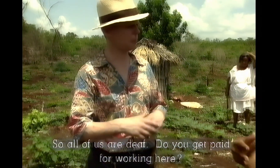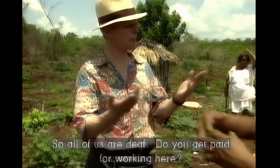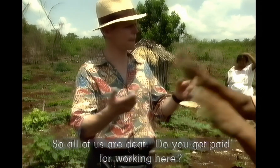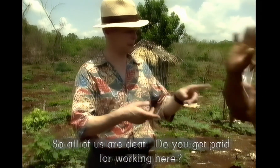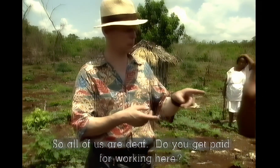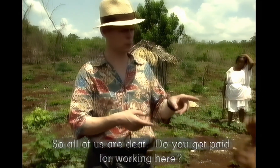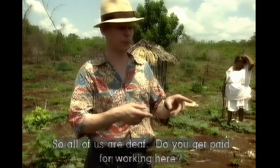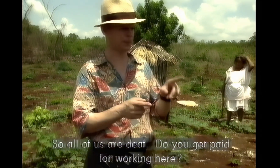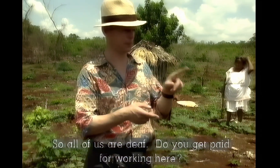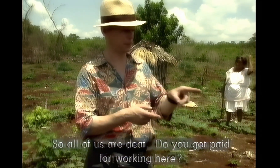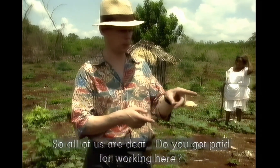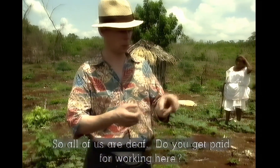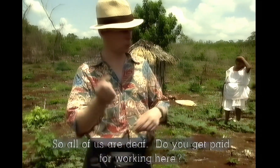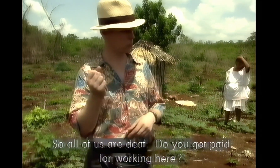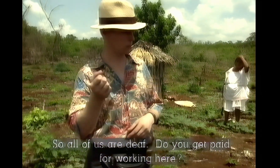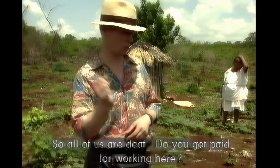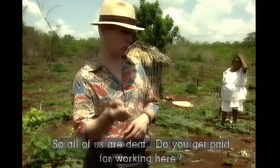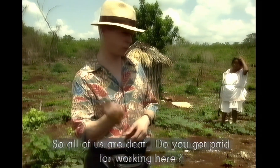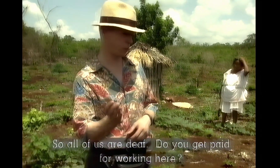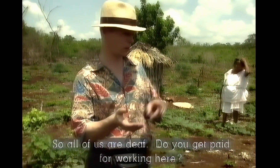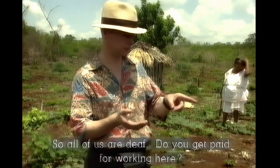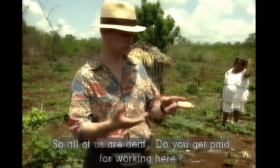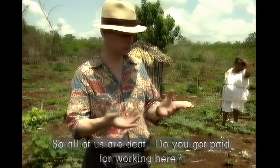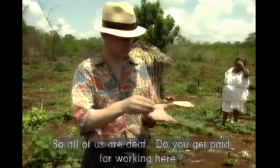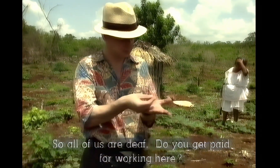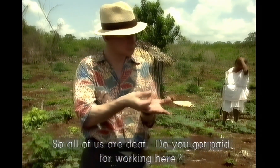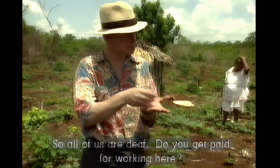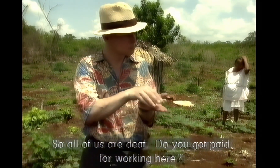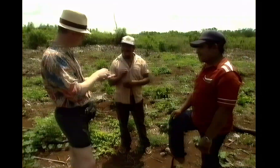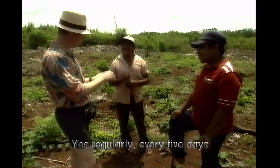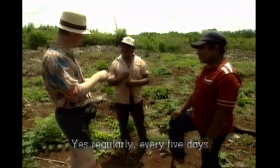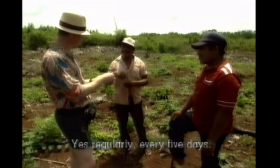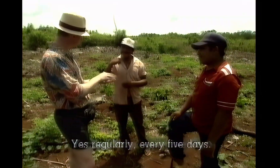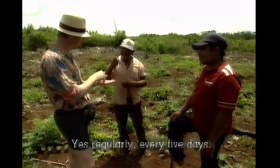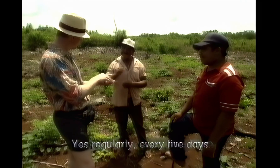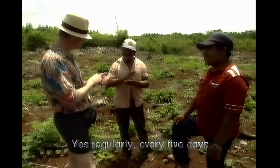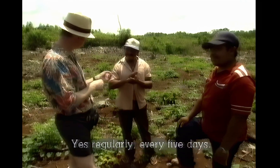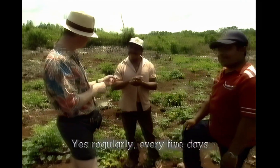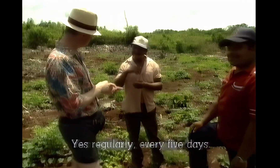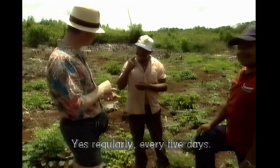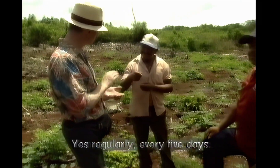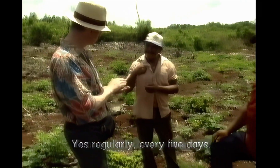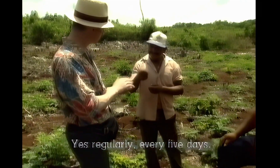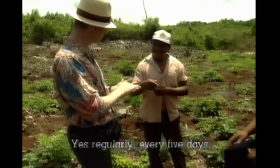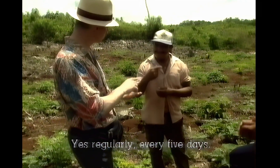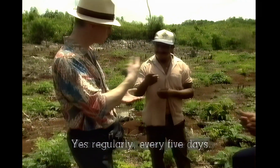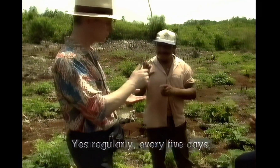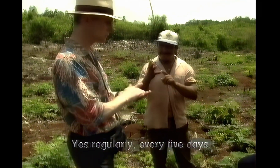all of us are deaf. Now, do you get paid for working here? Do you get money? Yes, regularly, every 5 days.